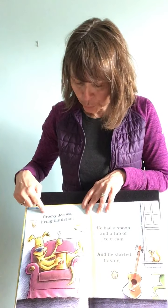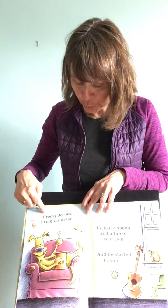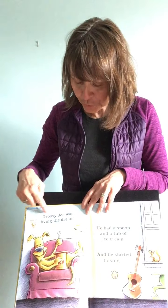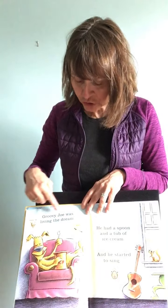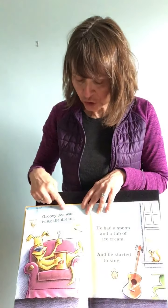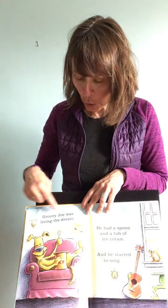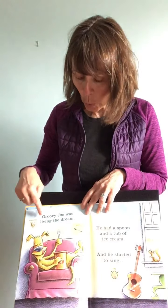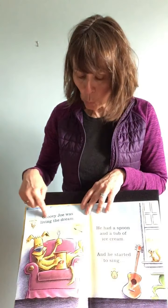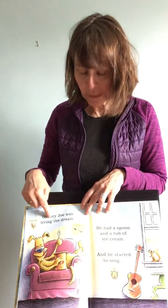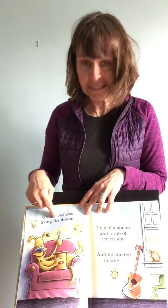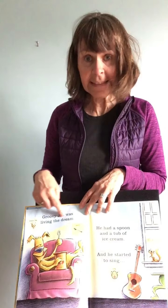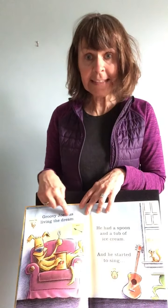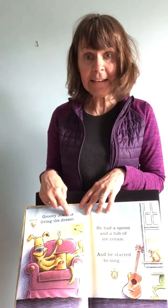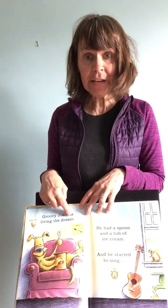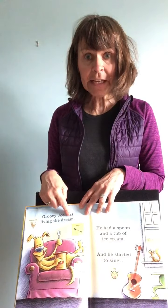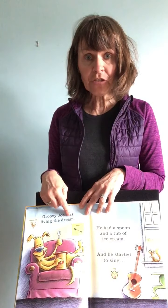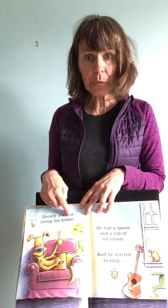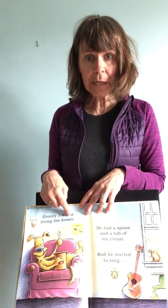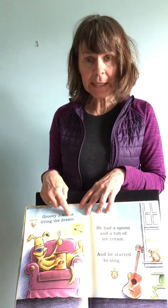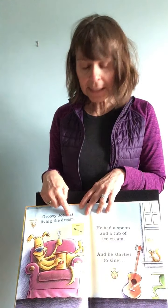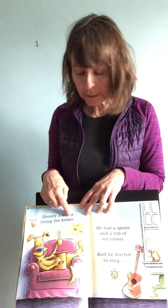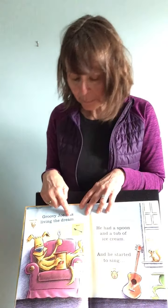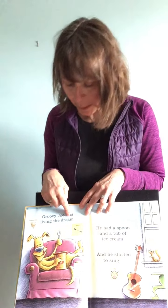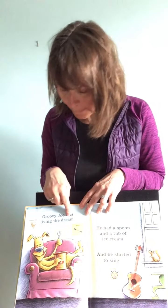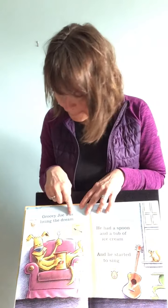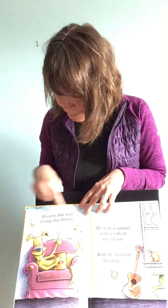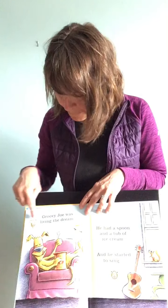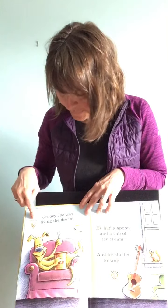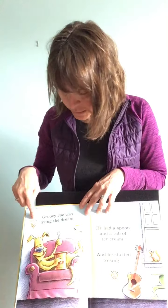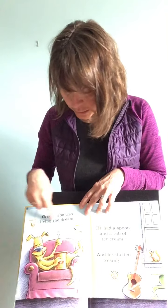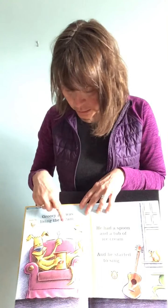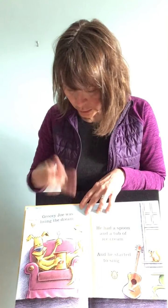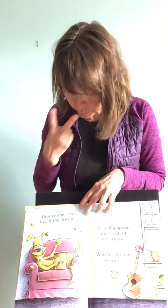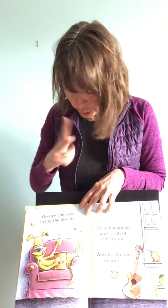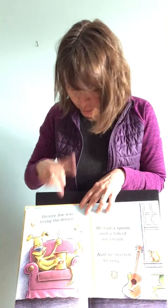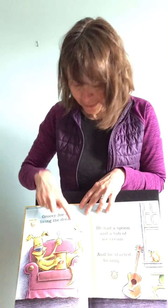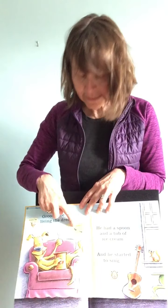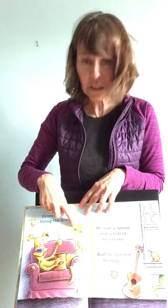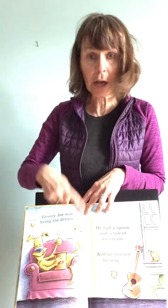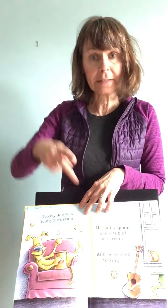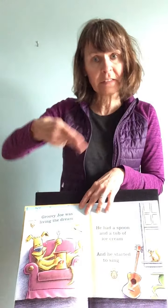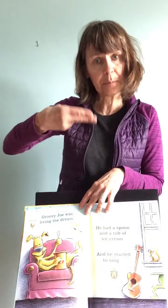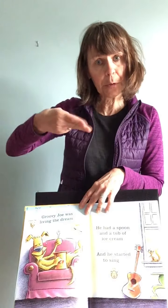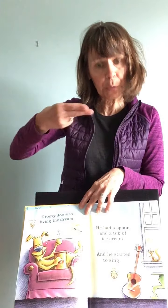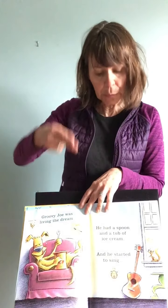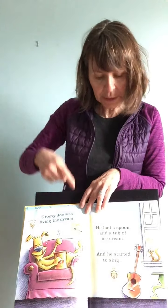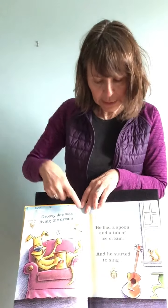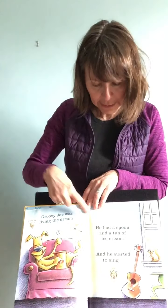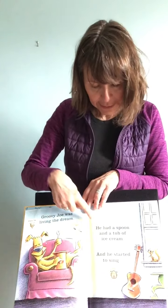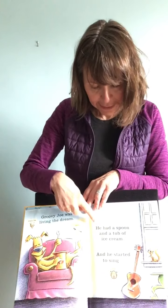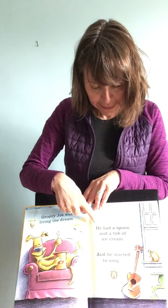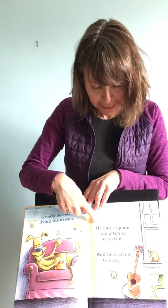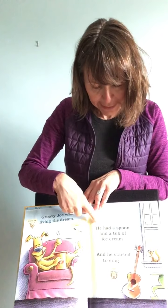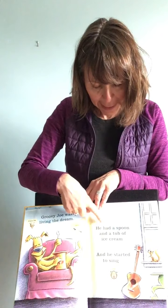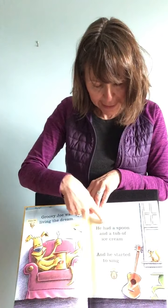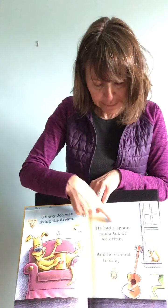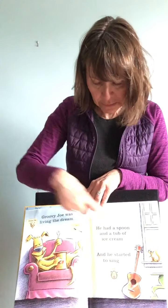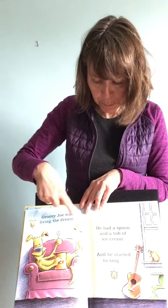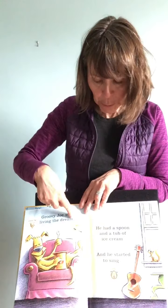Groovy Joe was living a dream. Look, he's got a spoon. He had a